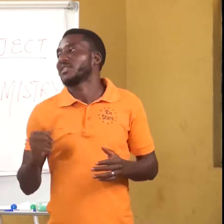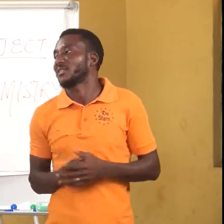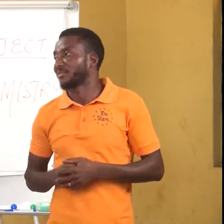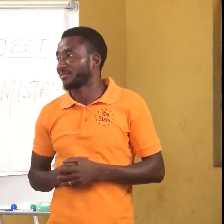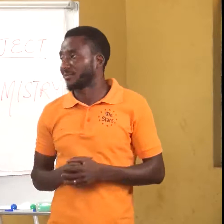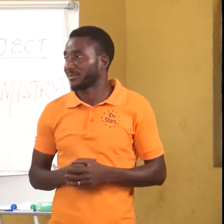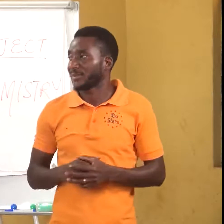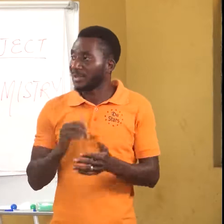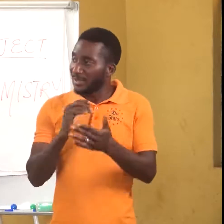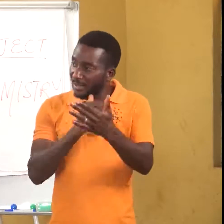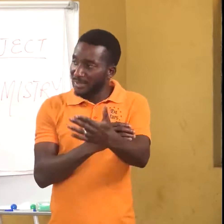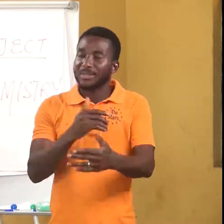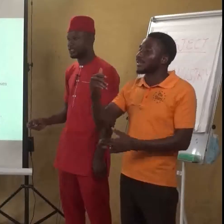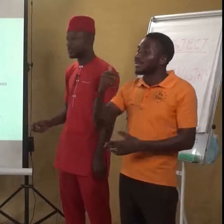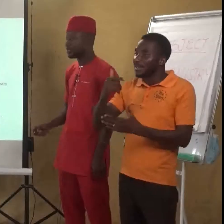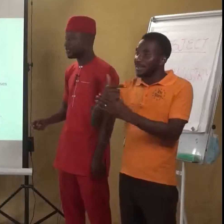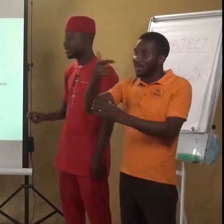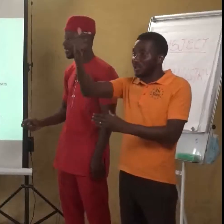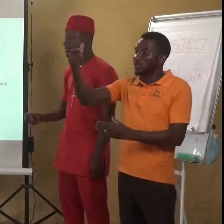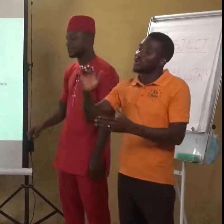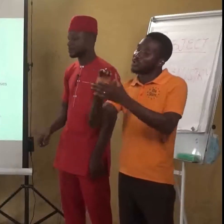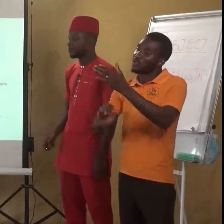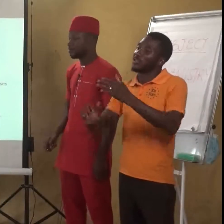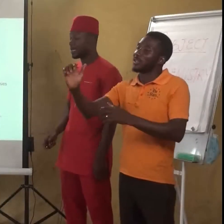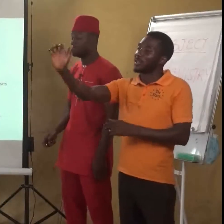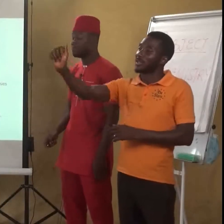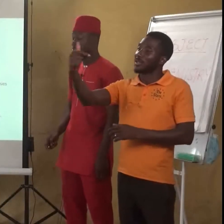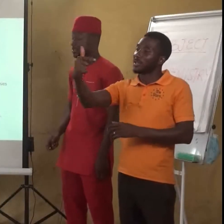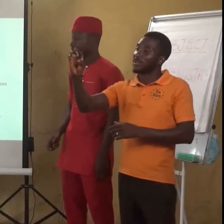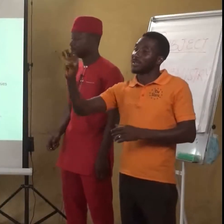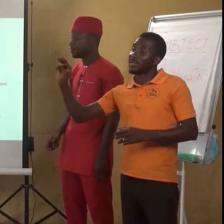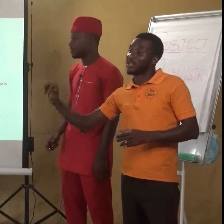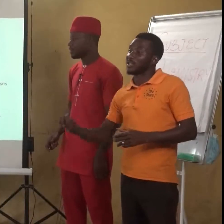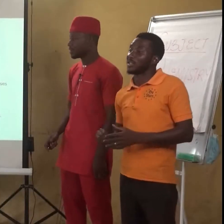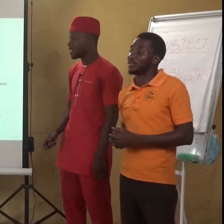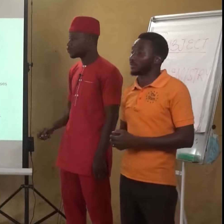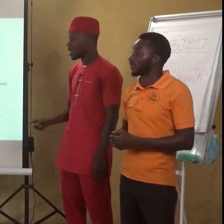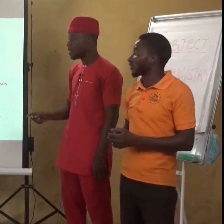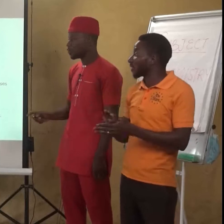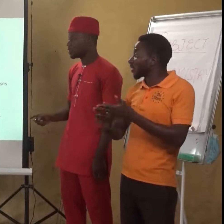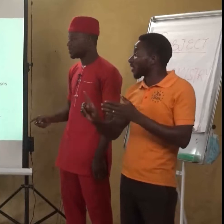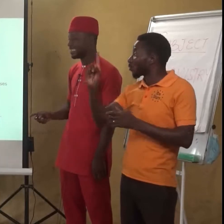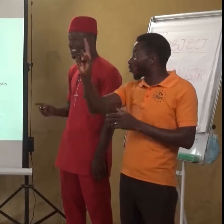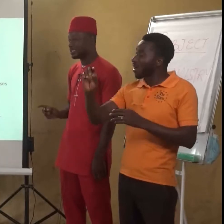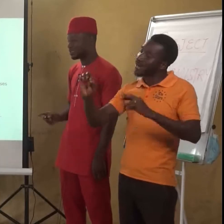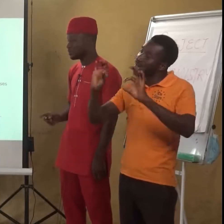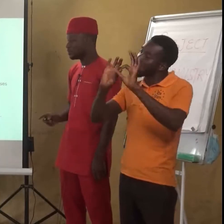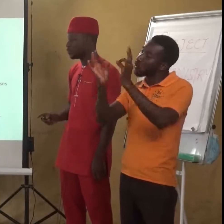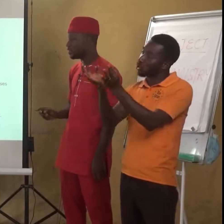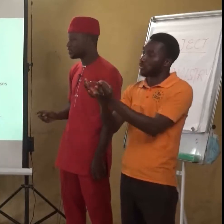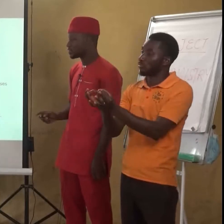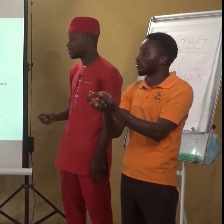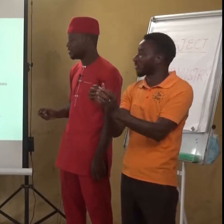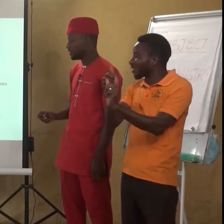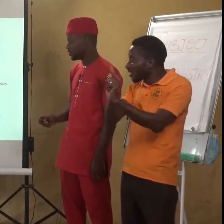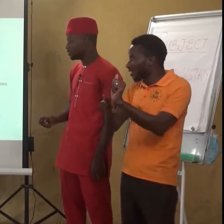means list 2 gaseous reducing agents. And B, write 1 equation each